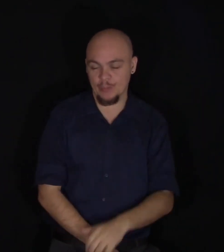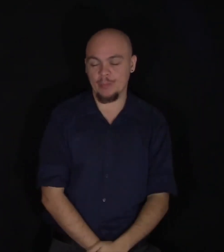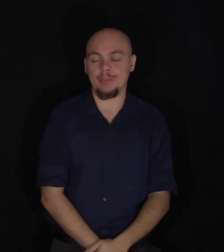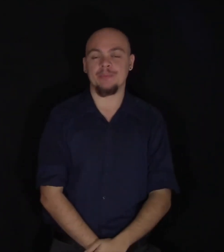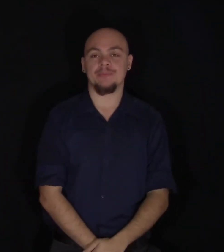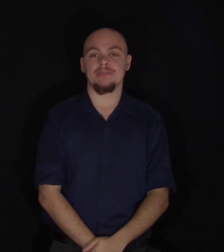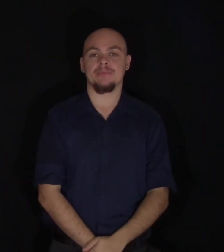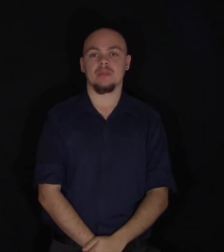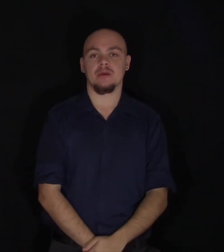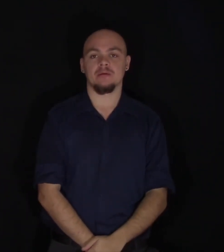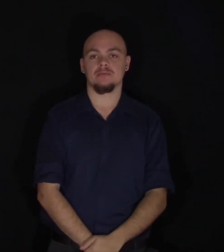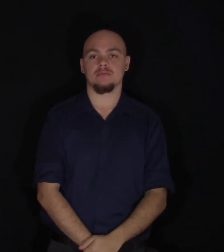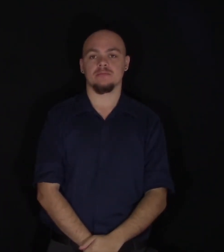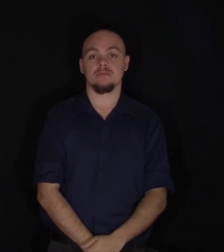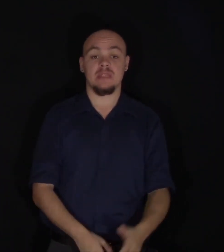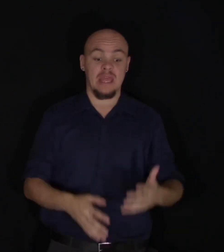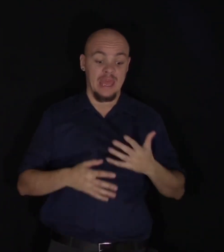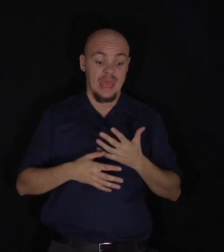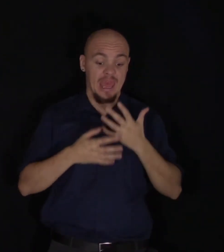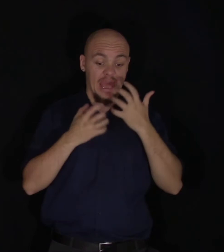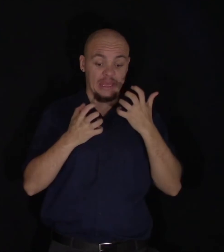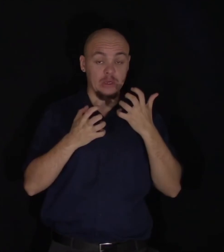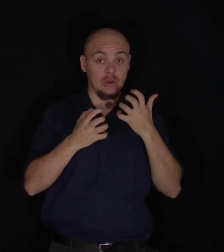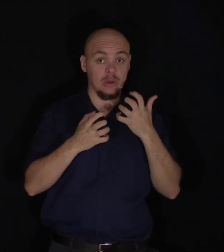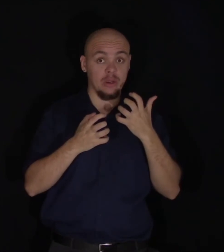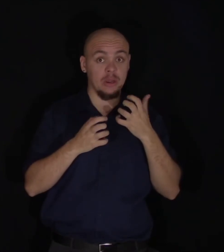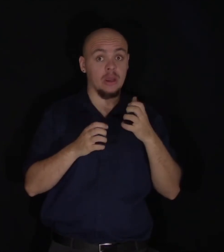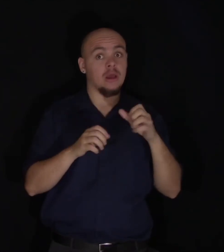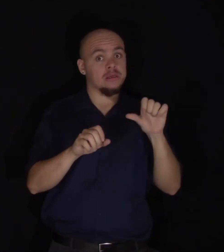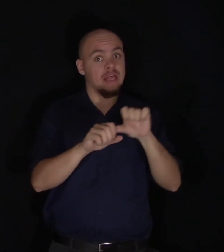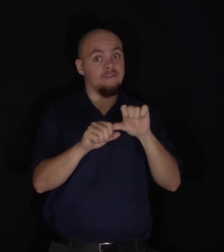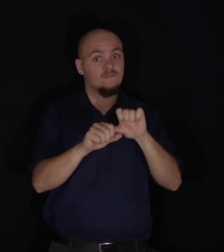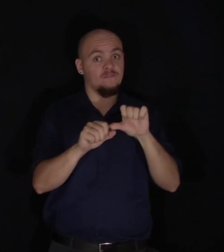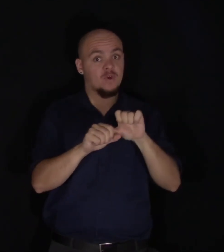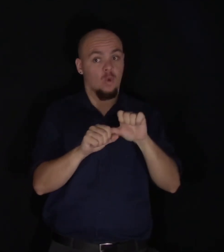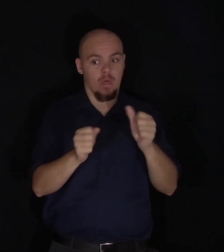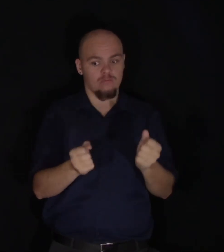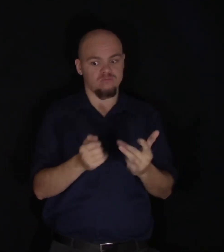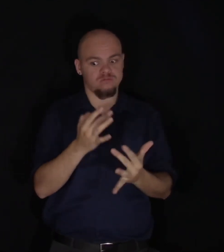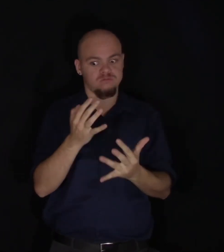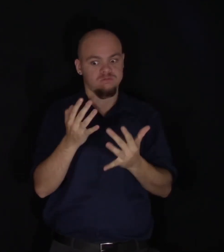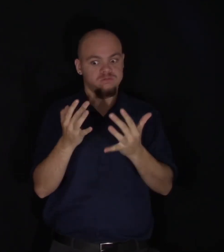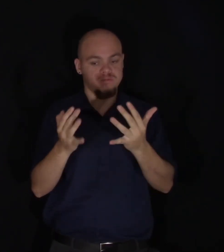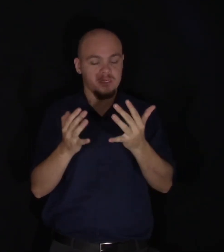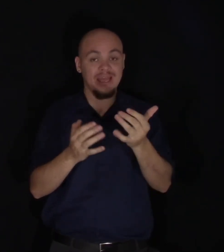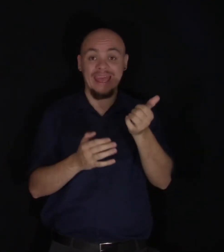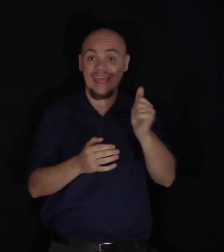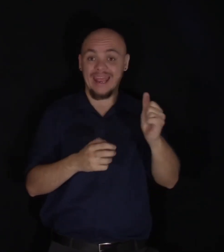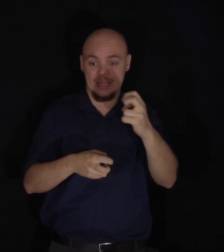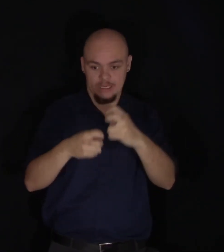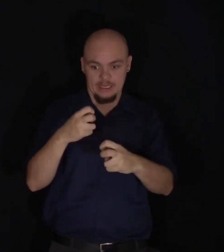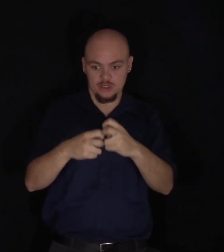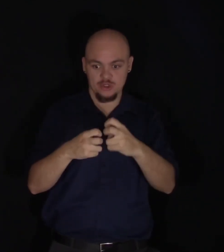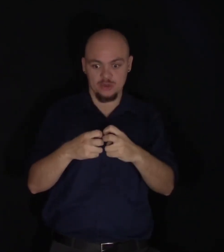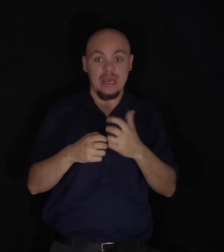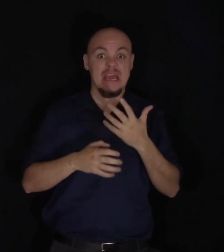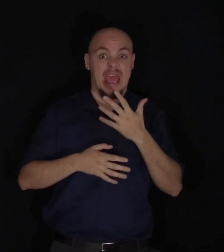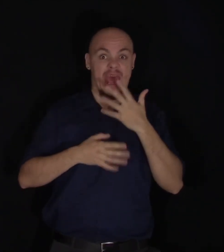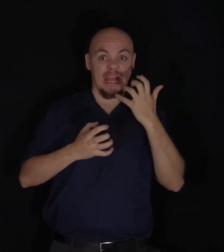Anger is also the kerosene of relationship problems. Pour anger onto any issue that you're having and watch it ignite.